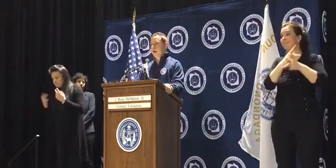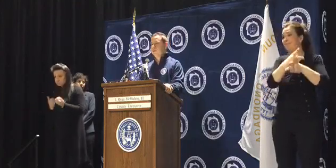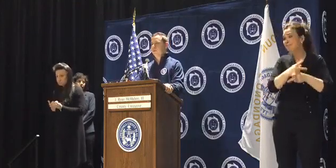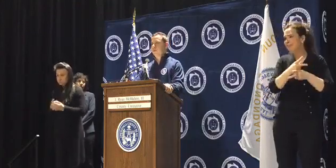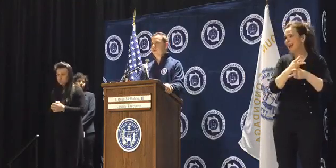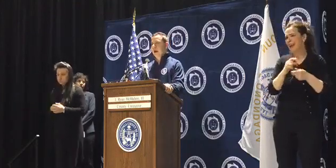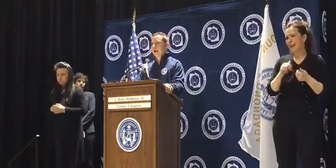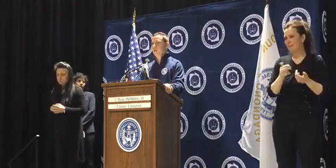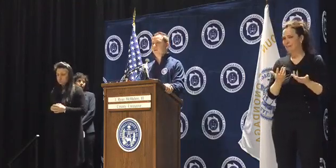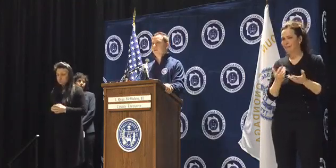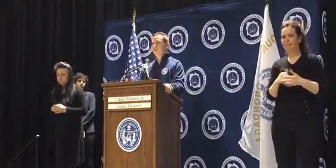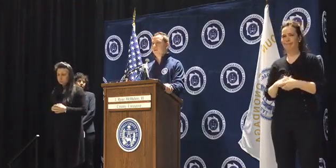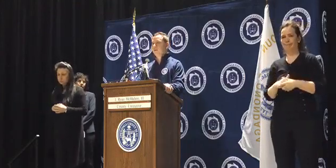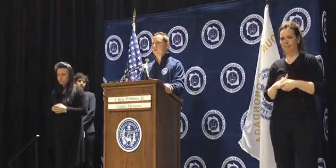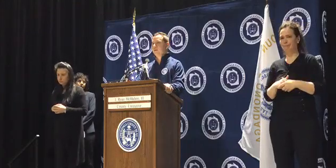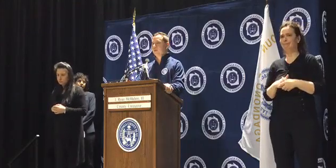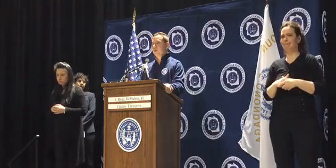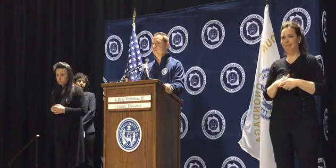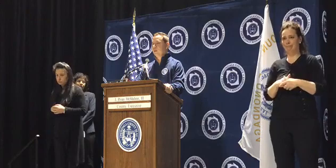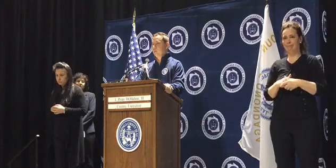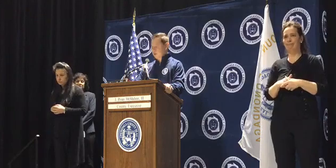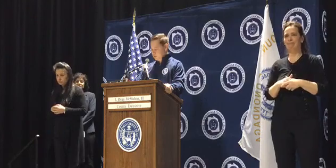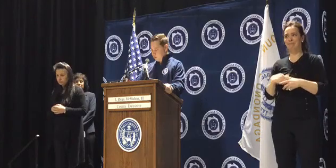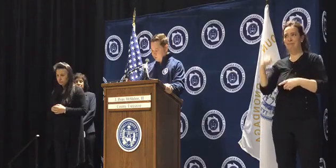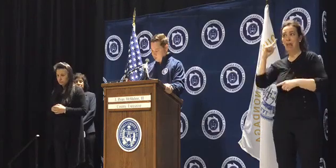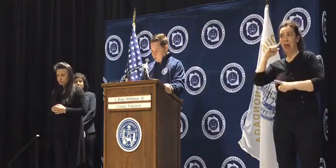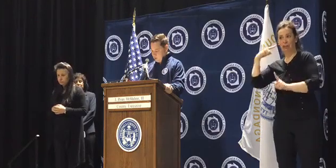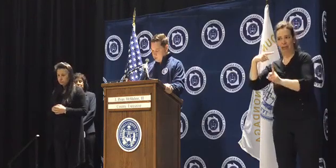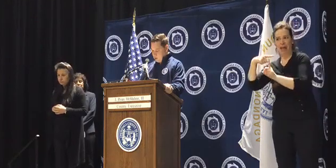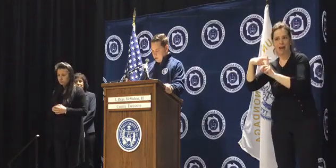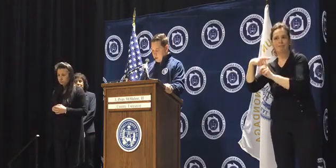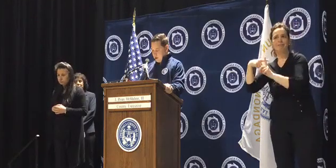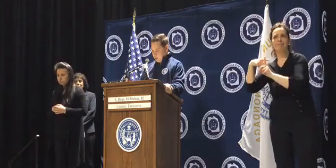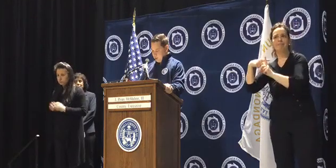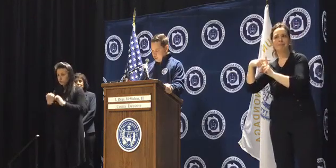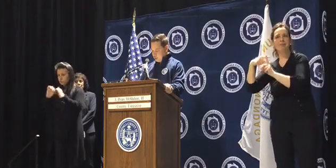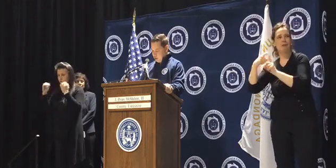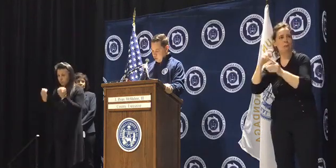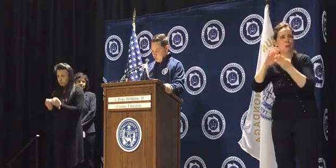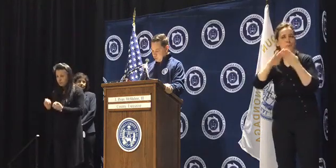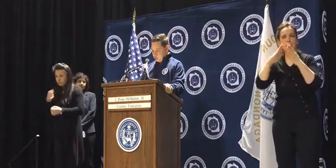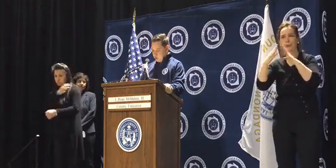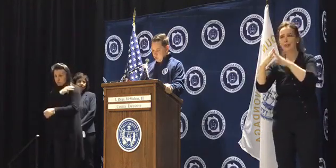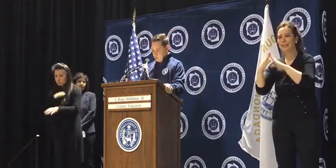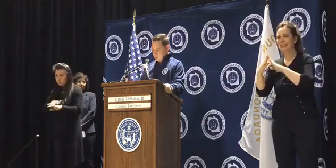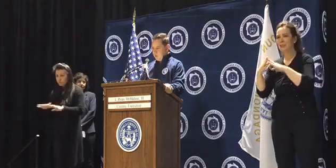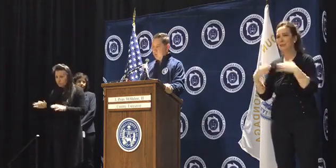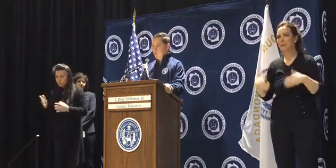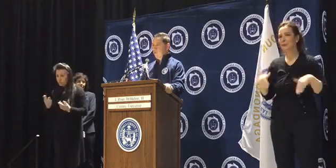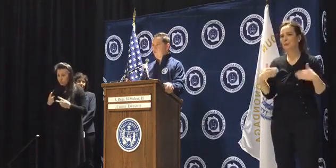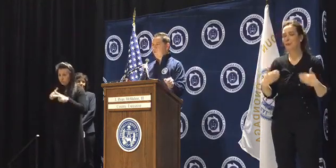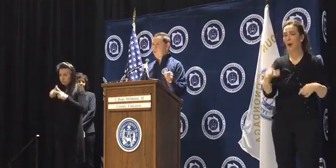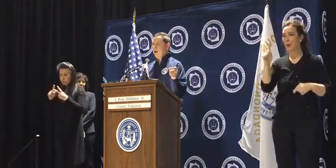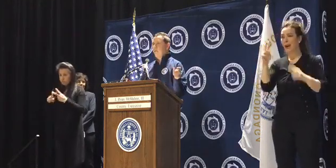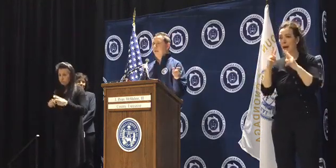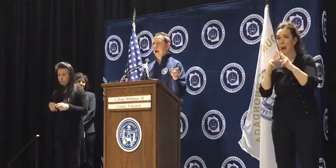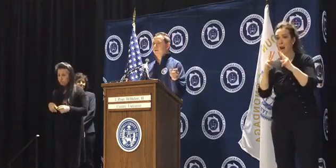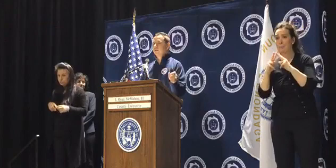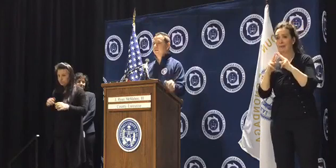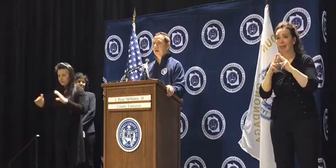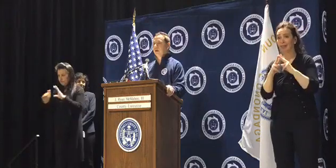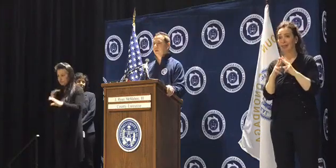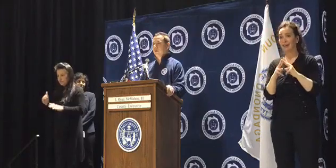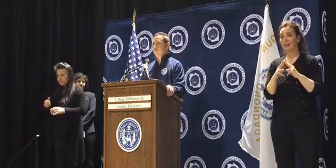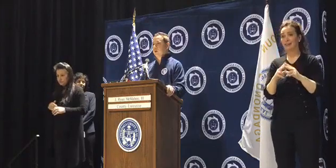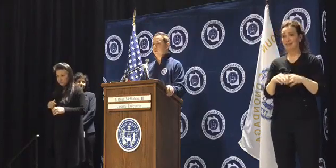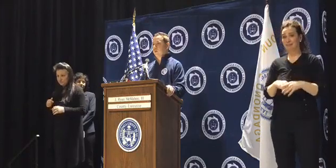really positive feedback I've been receiving from some of our community residents. Cameron and Joe, they have moved from my